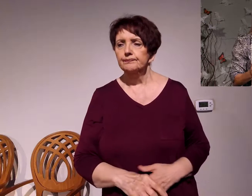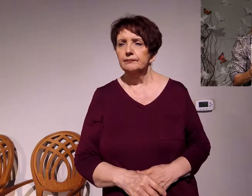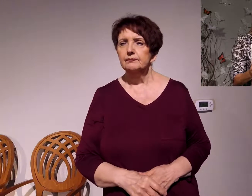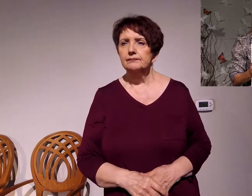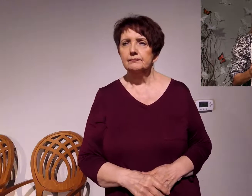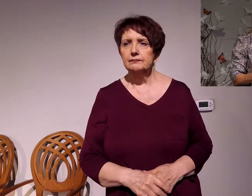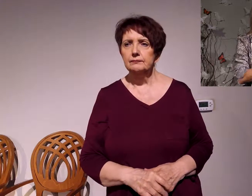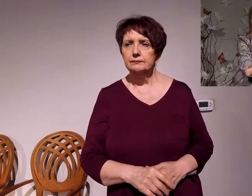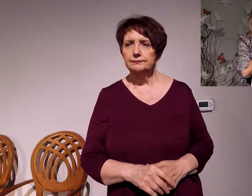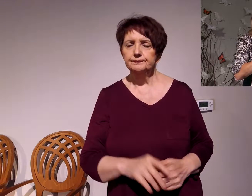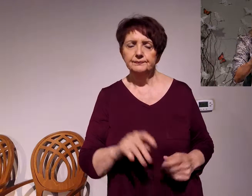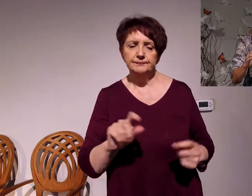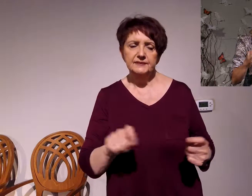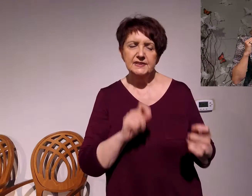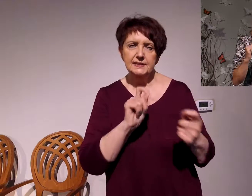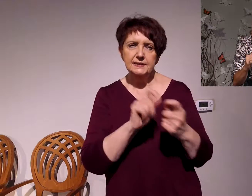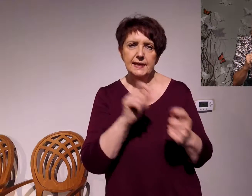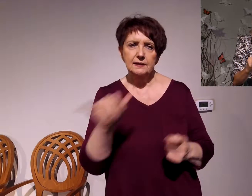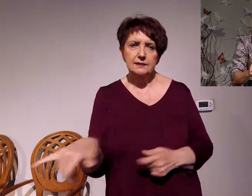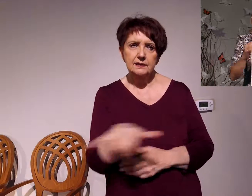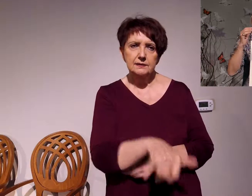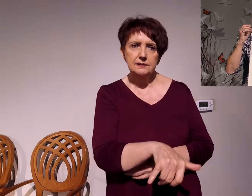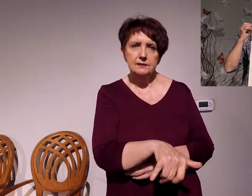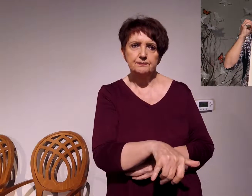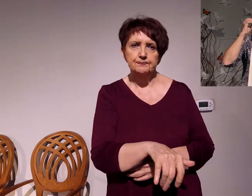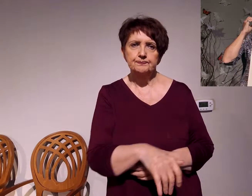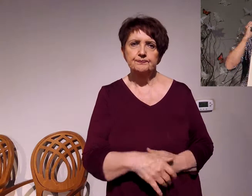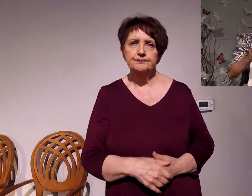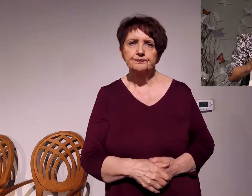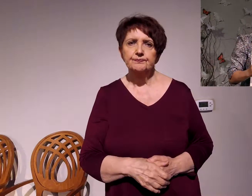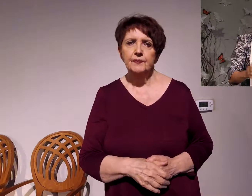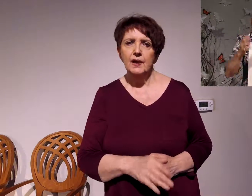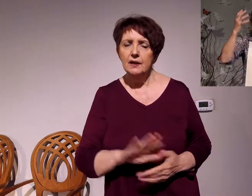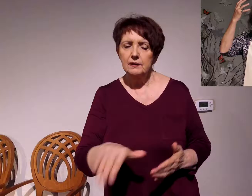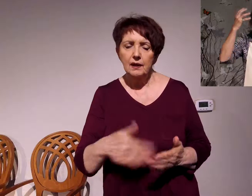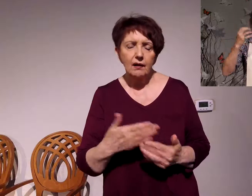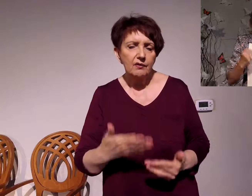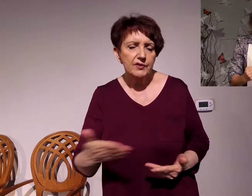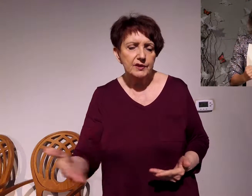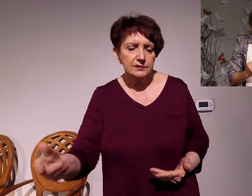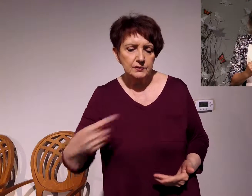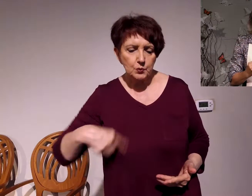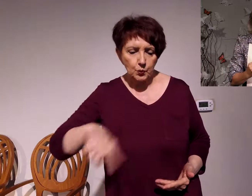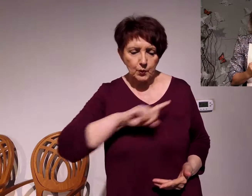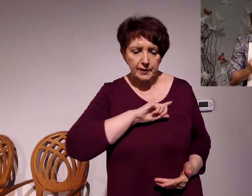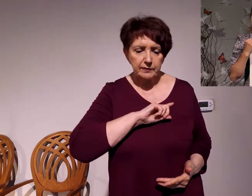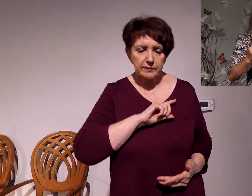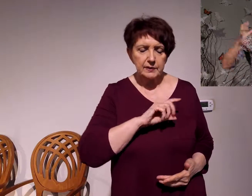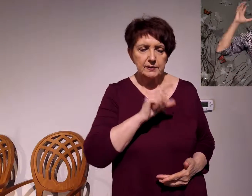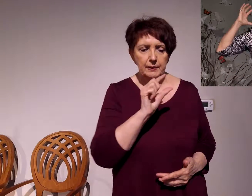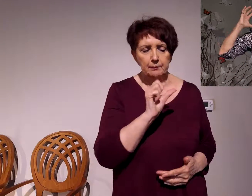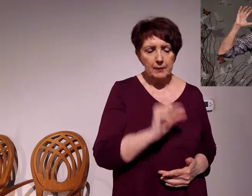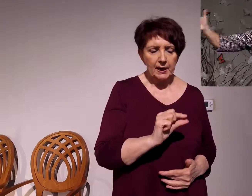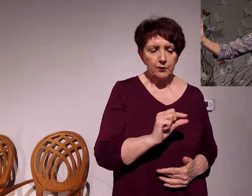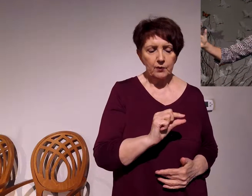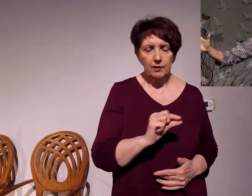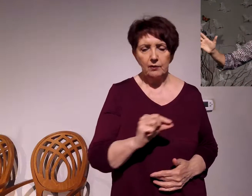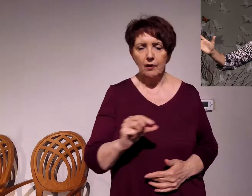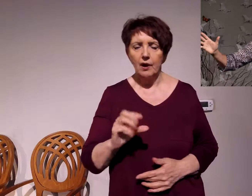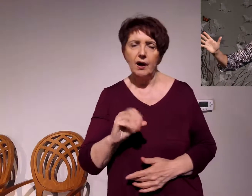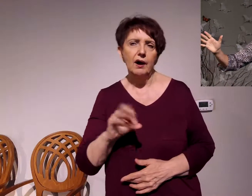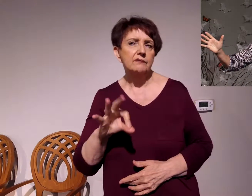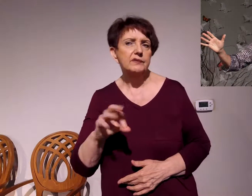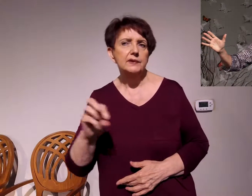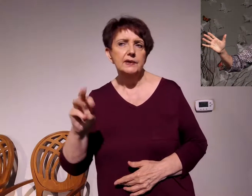It's It's exactly the same. In all things, we are the micro of this